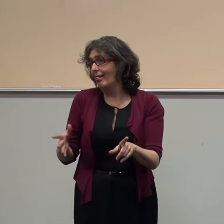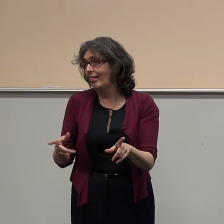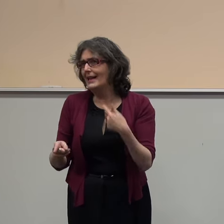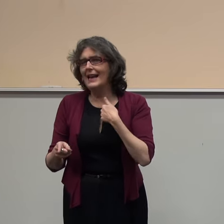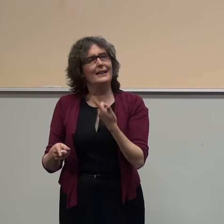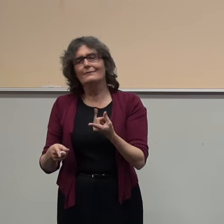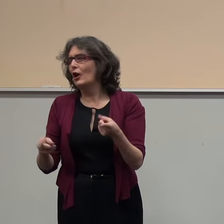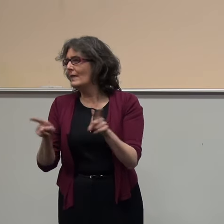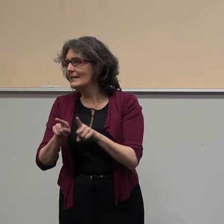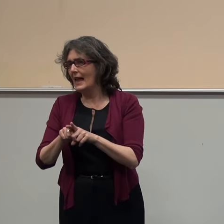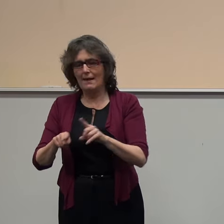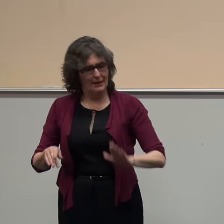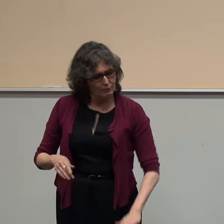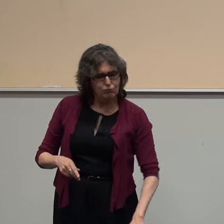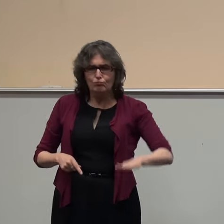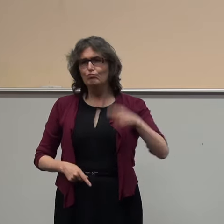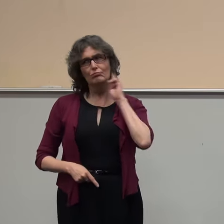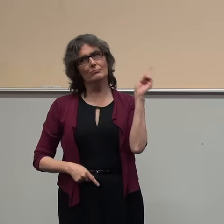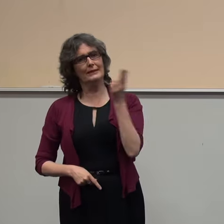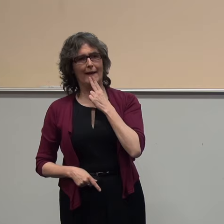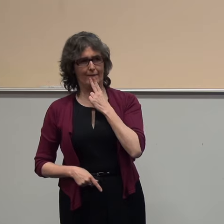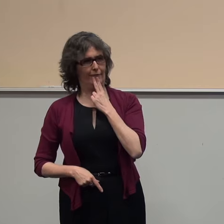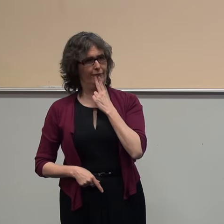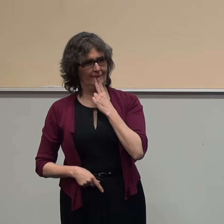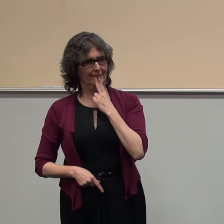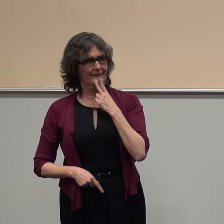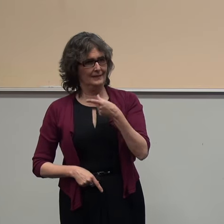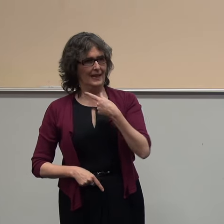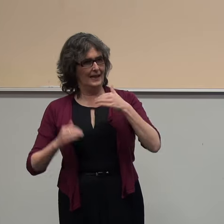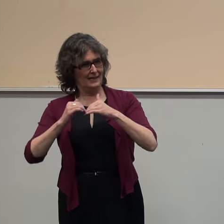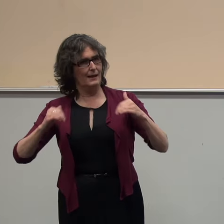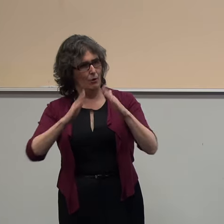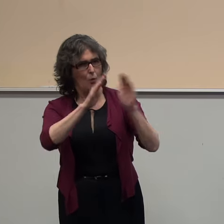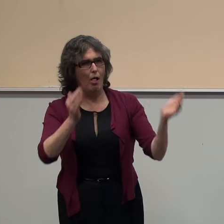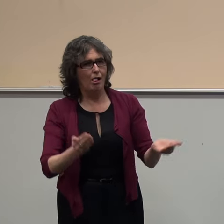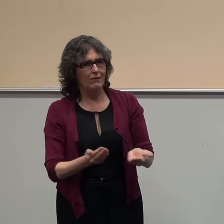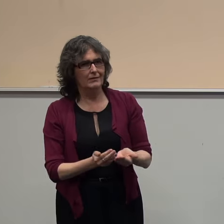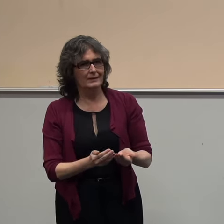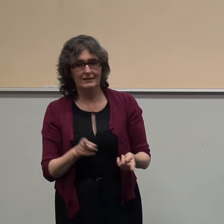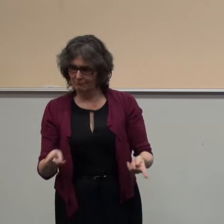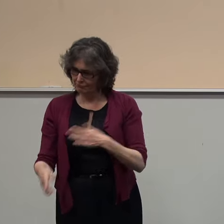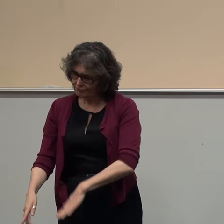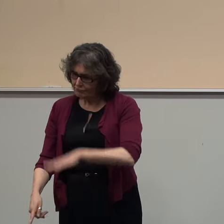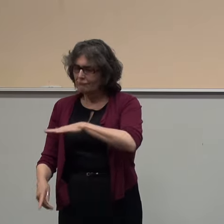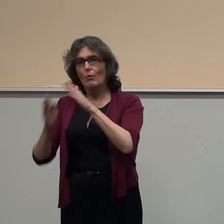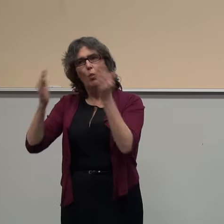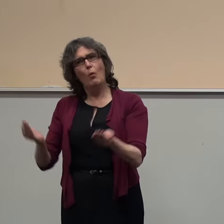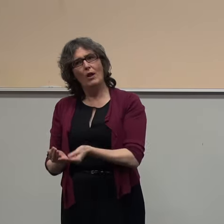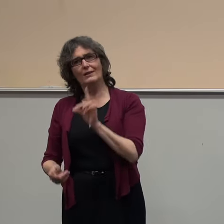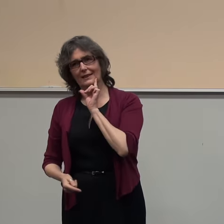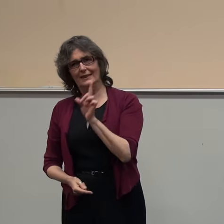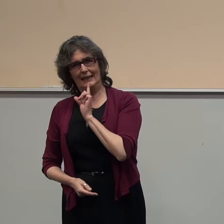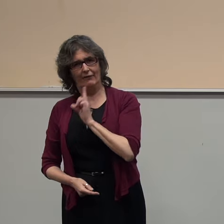of growing up deaf in a separate world. It's growing up in the hearing world. So her approach to the deaf experience is slightly